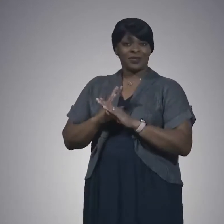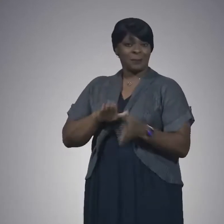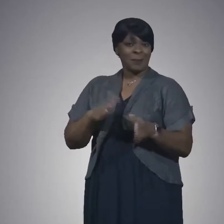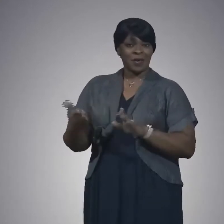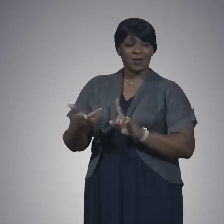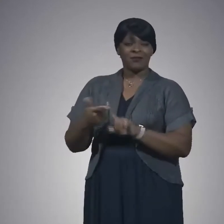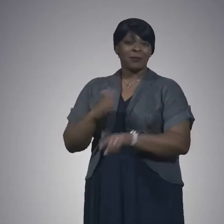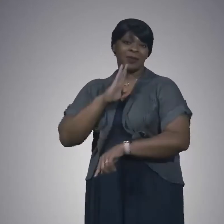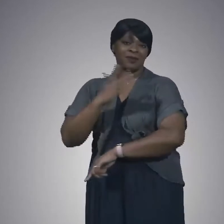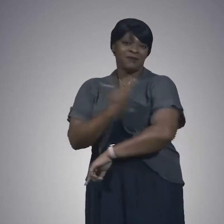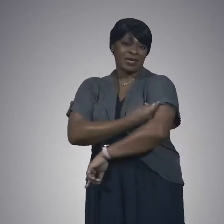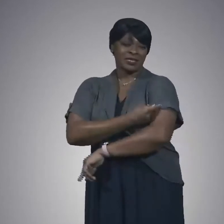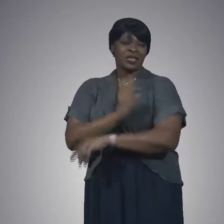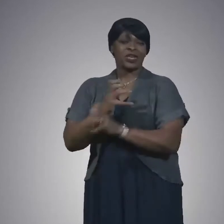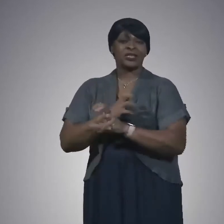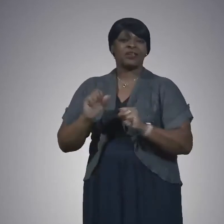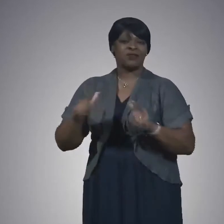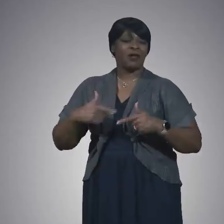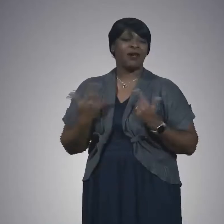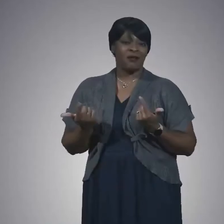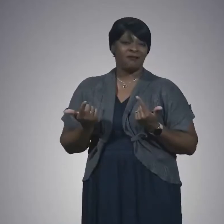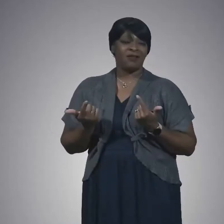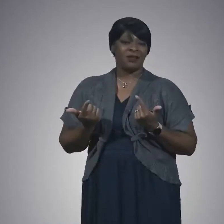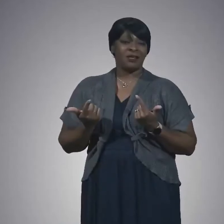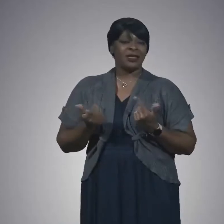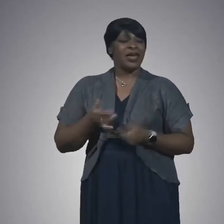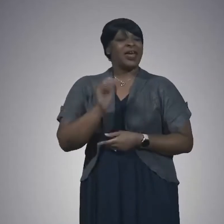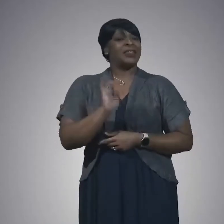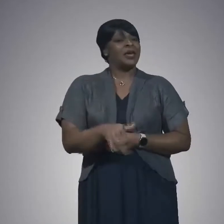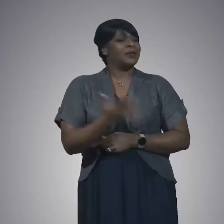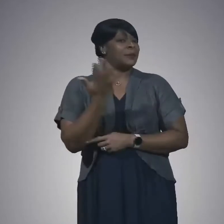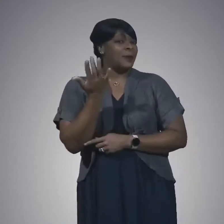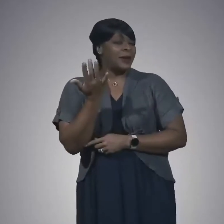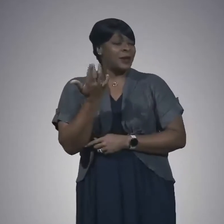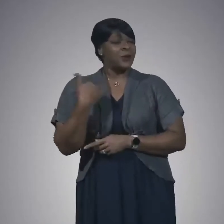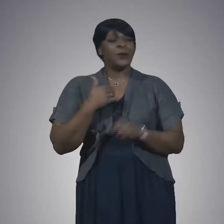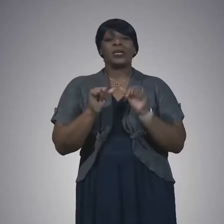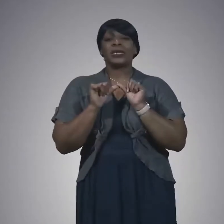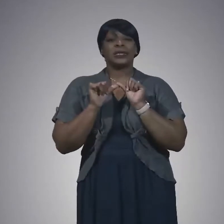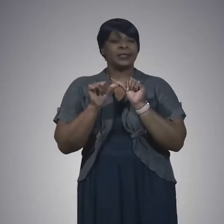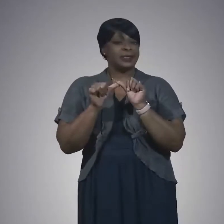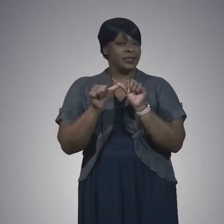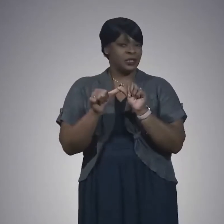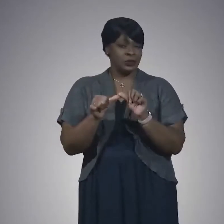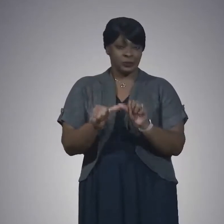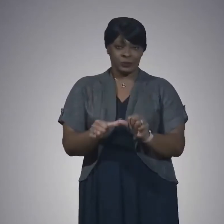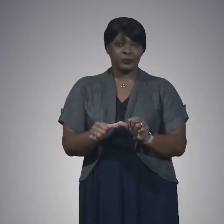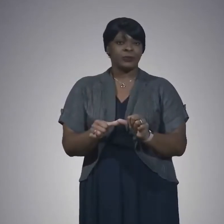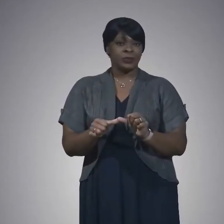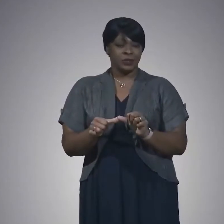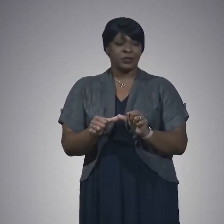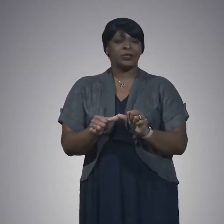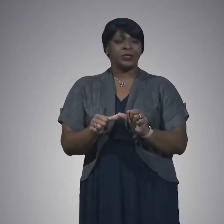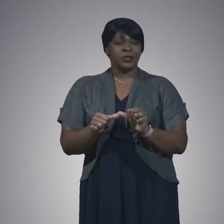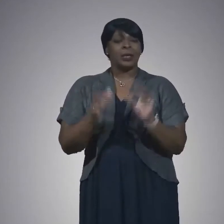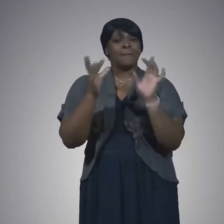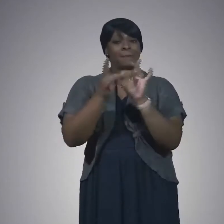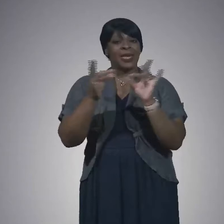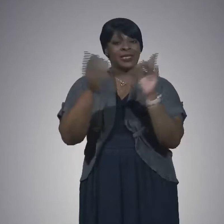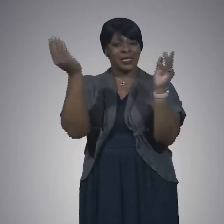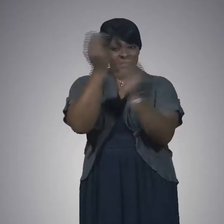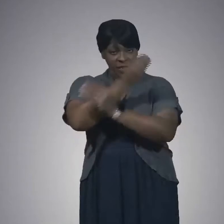and it could have saved their life. And so that's why we continue to get out the message.